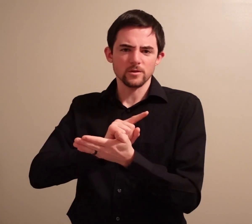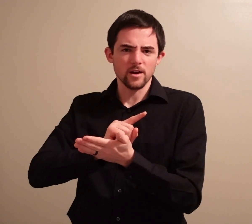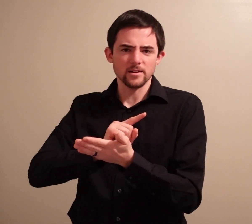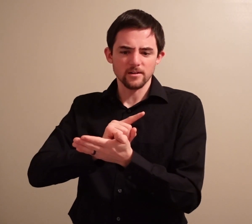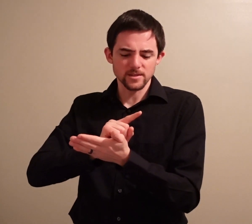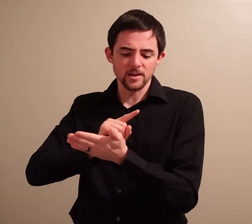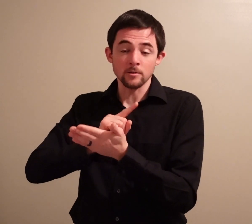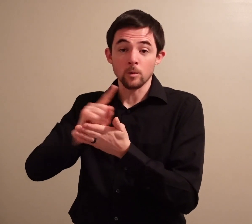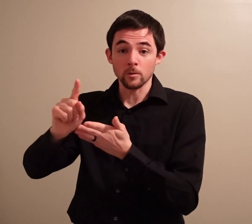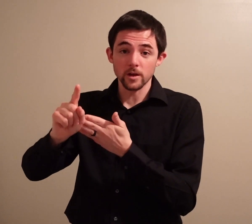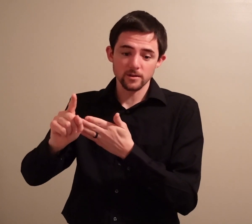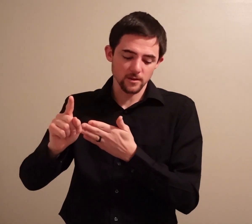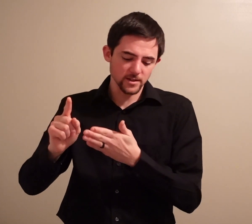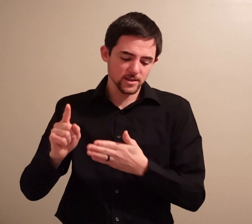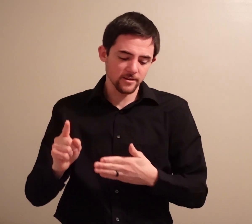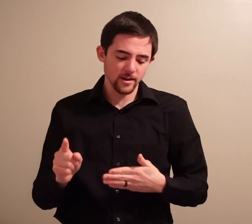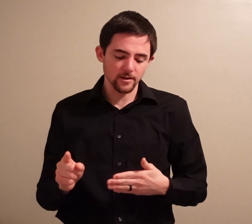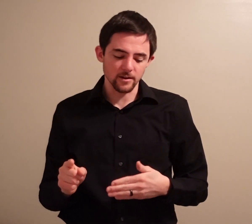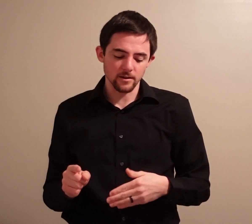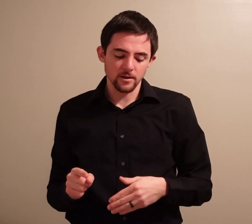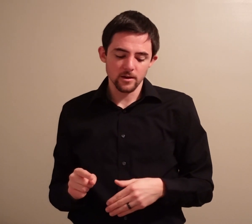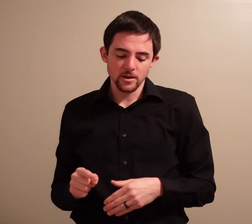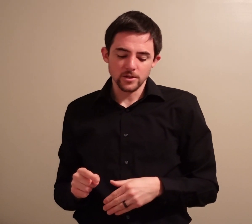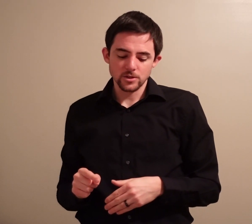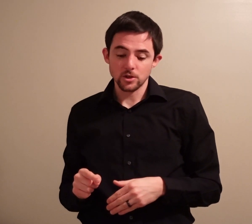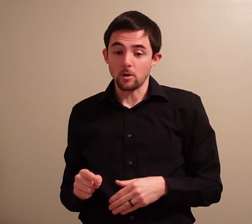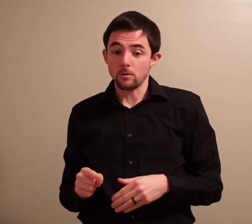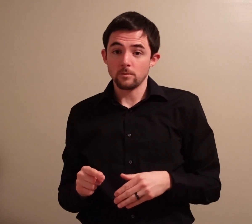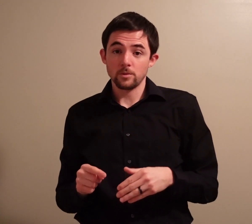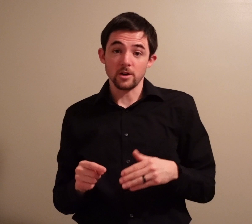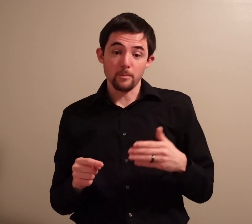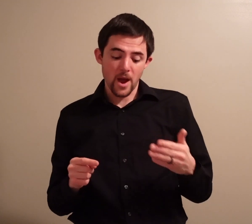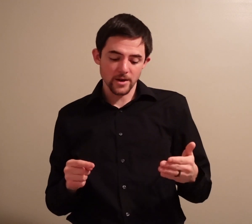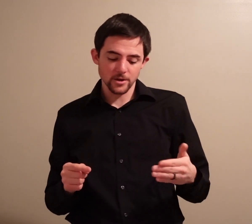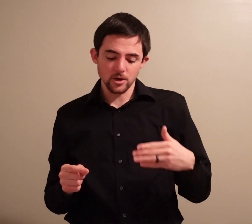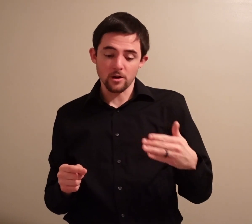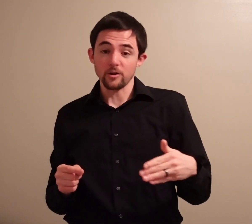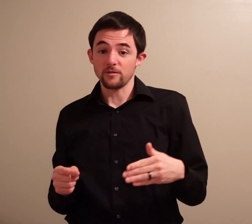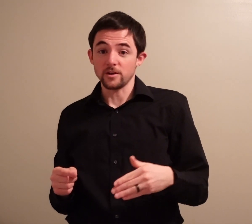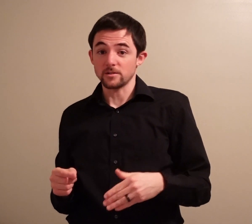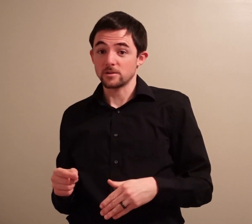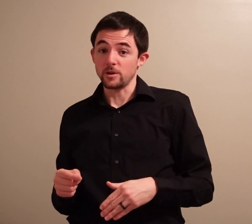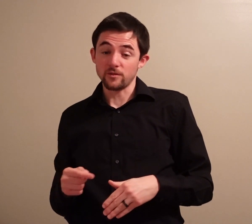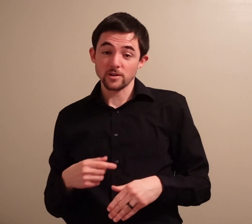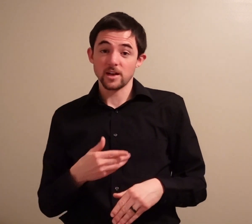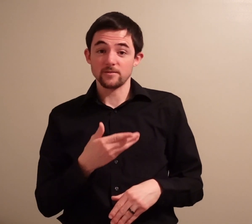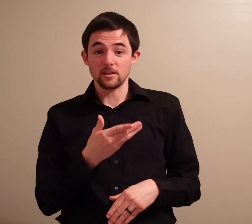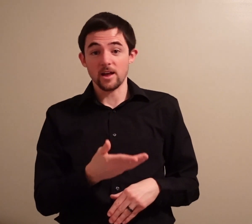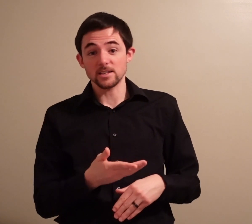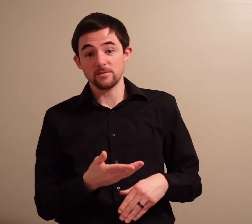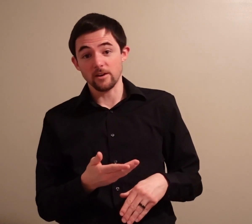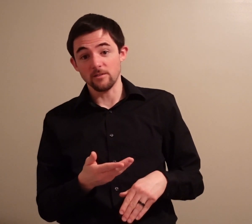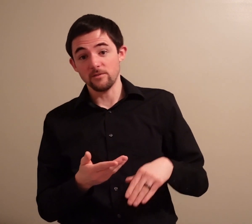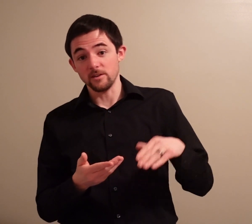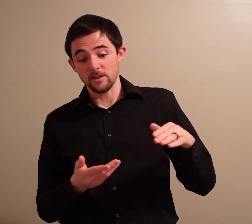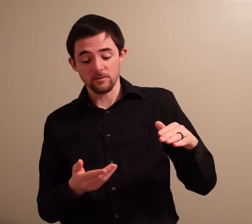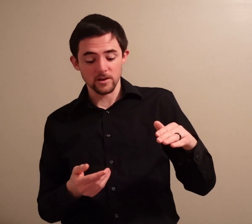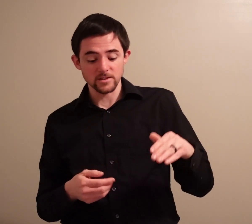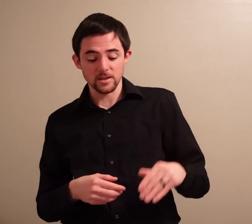right now signing 1 week, so let's sign that again. So, put a bandage on your foot. So we first have to classify the foot if we're going to say put